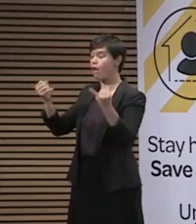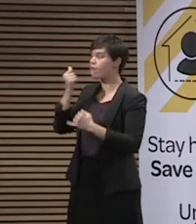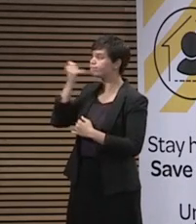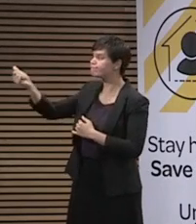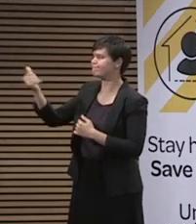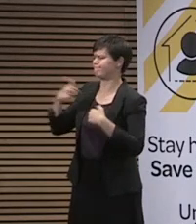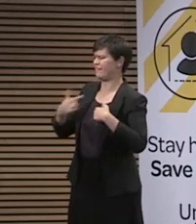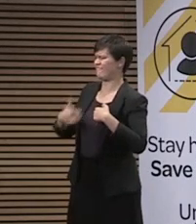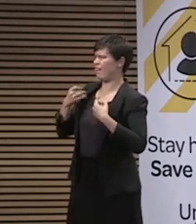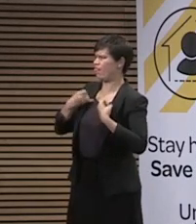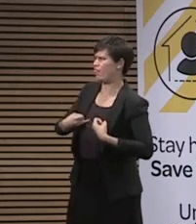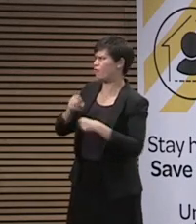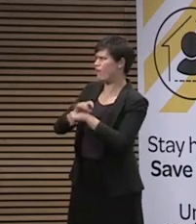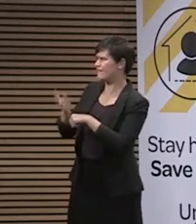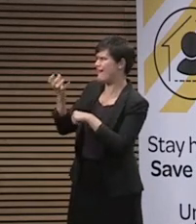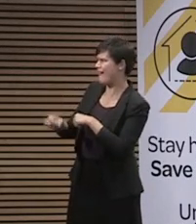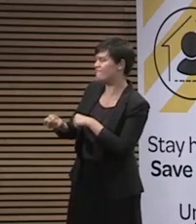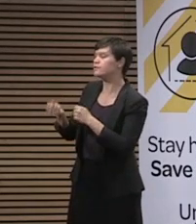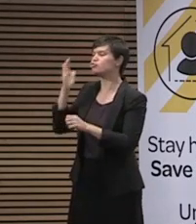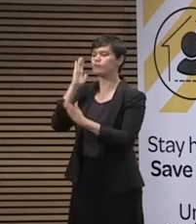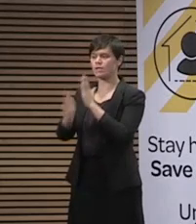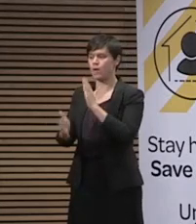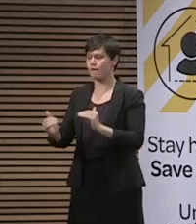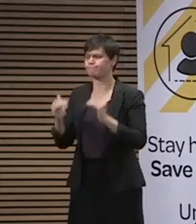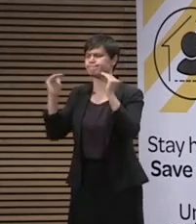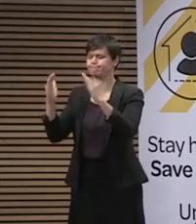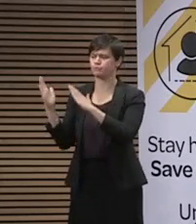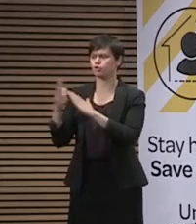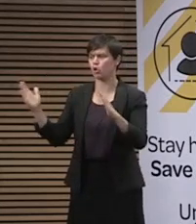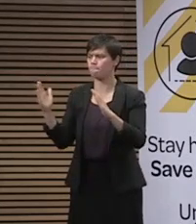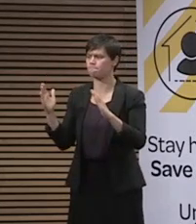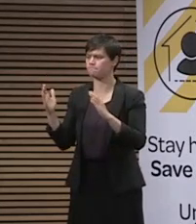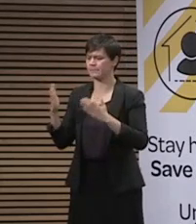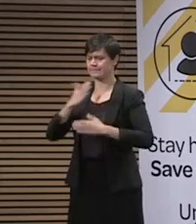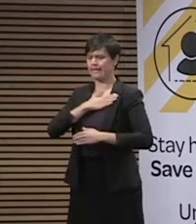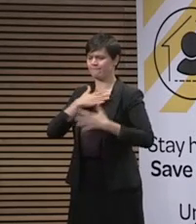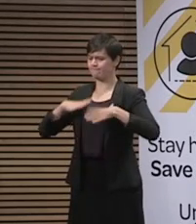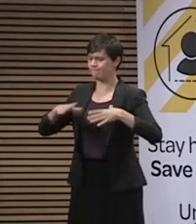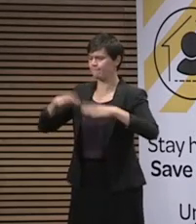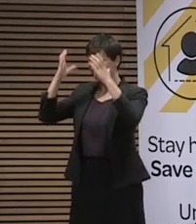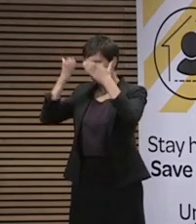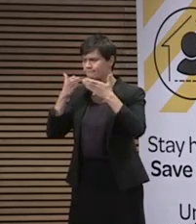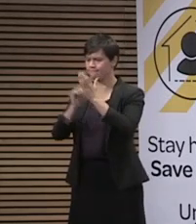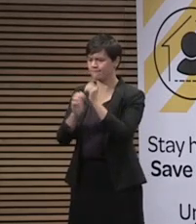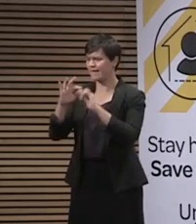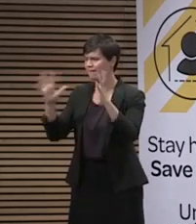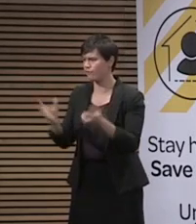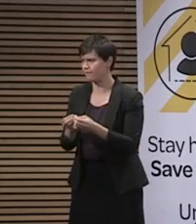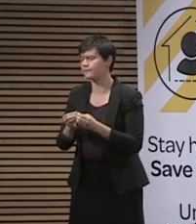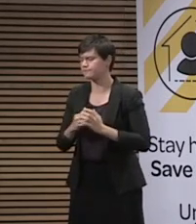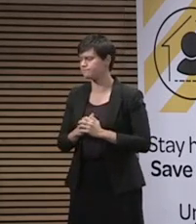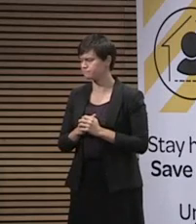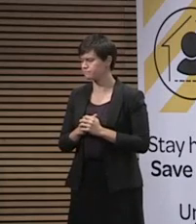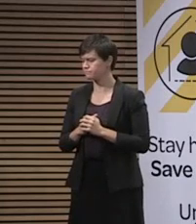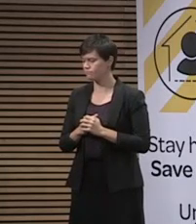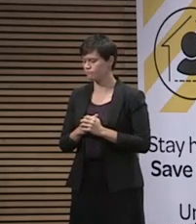think that this is an example that might prompt, I guess, for health workers' bubbles to be more restricted? Keeping in mind, as the Director General has